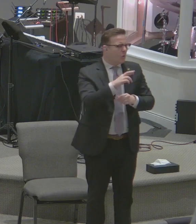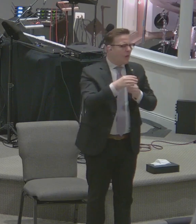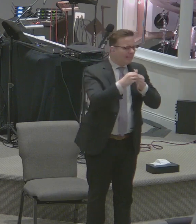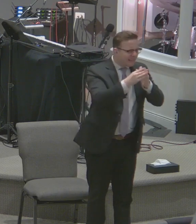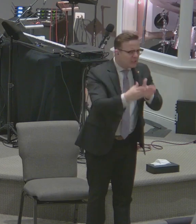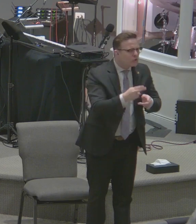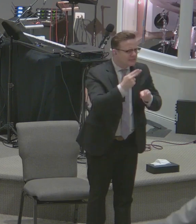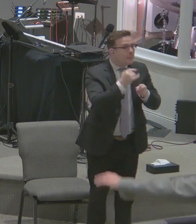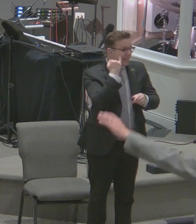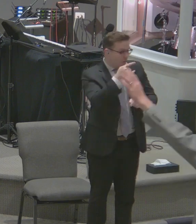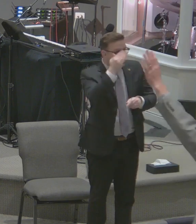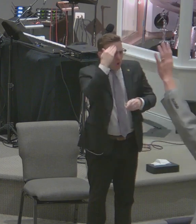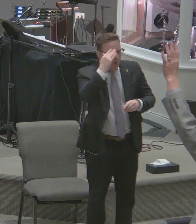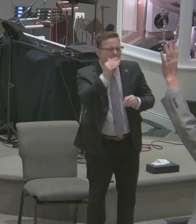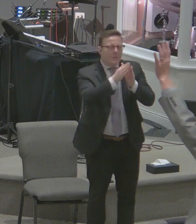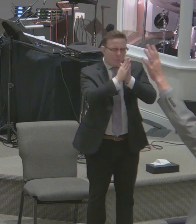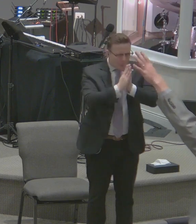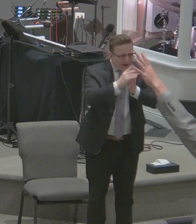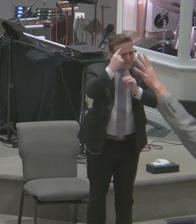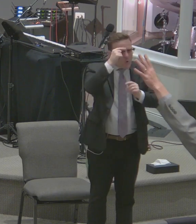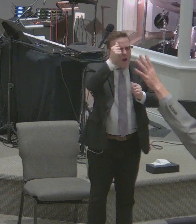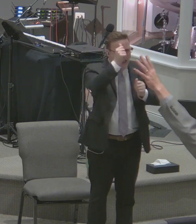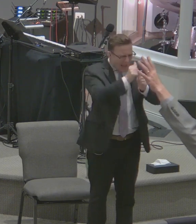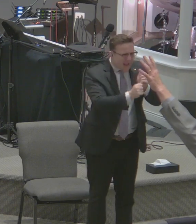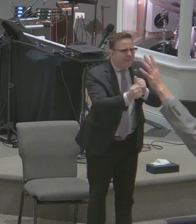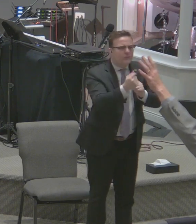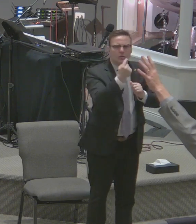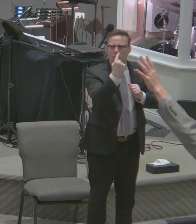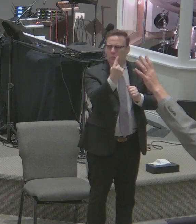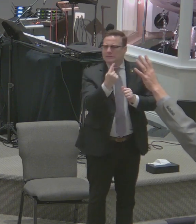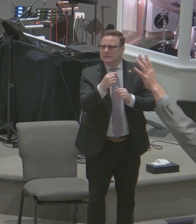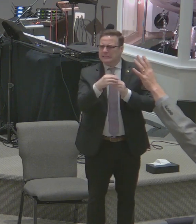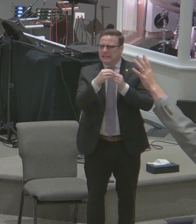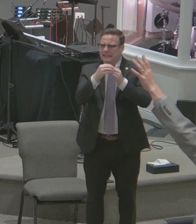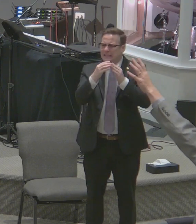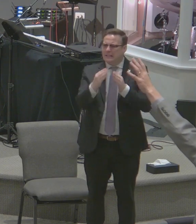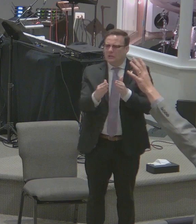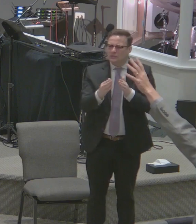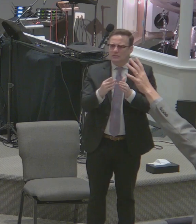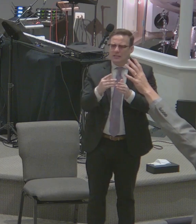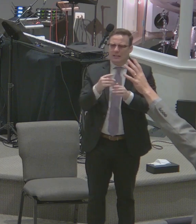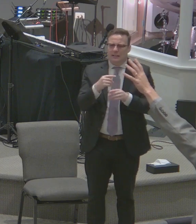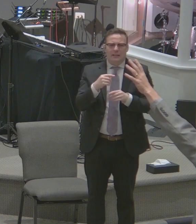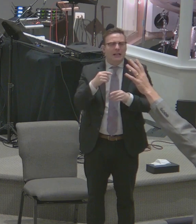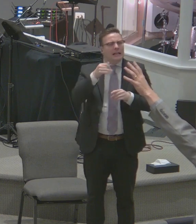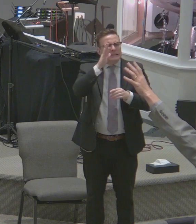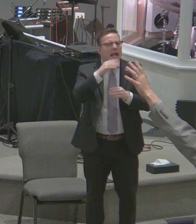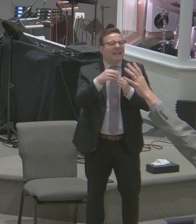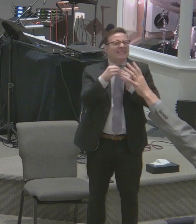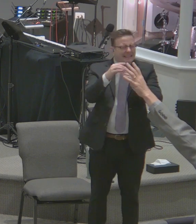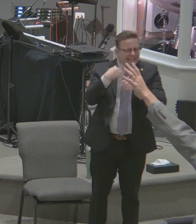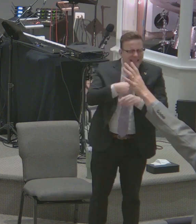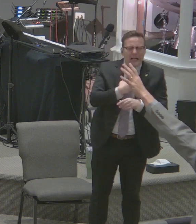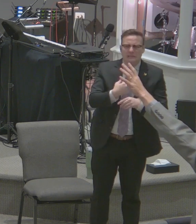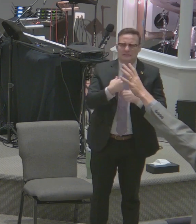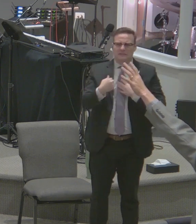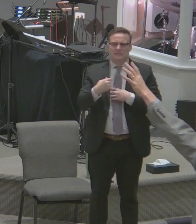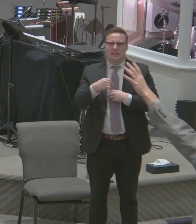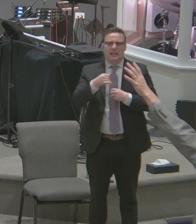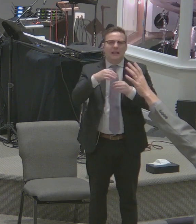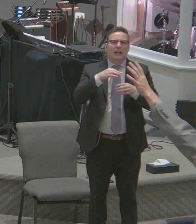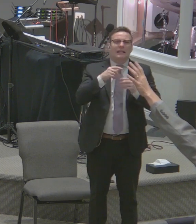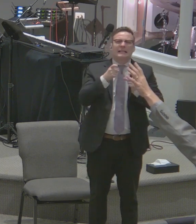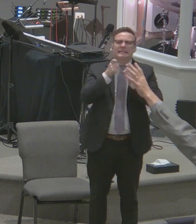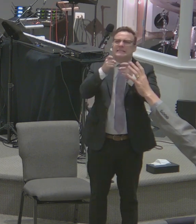hand of protection would be upon us. Pray that God's Spirit would lead and guide us. Pray that the gifts of the Spirit